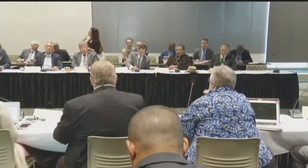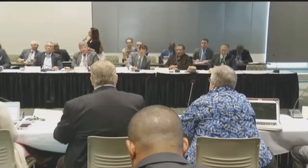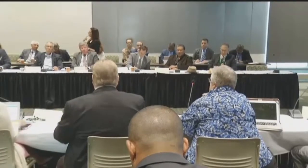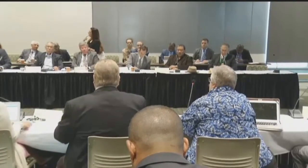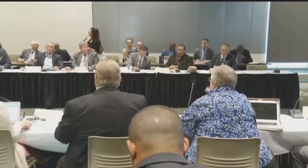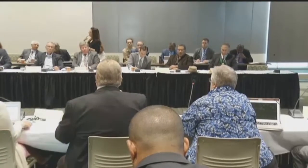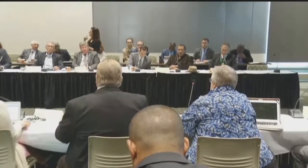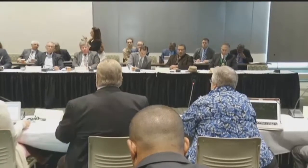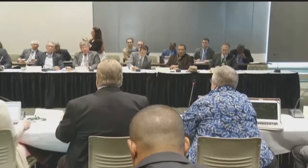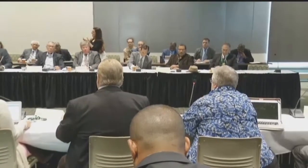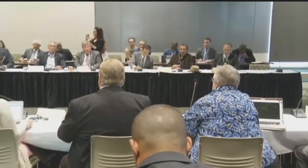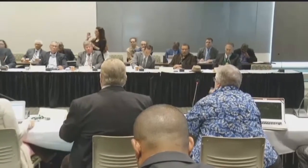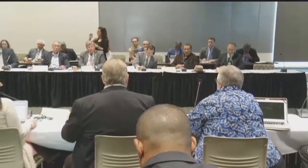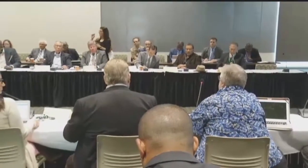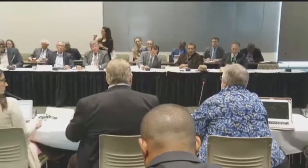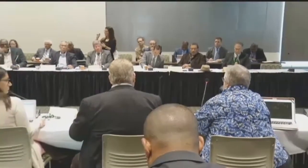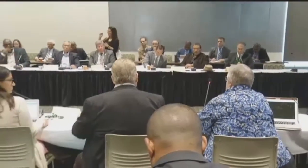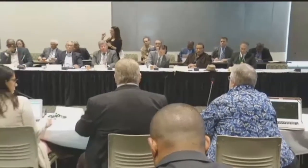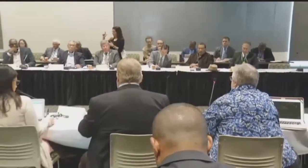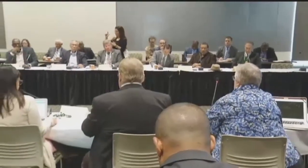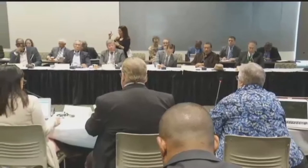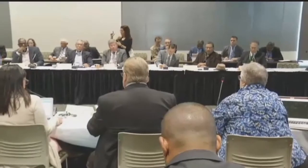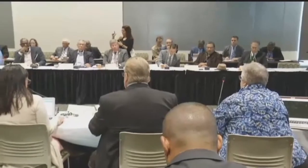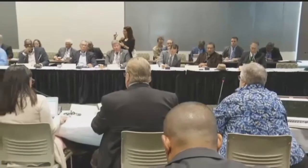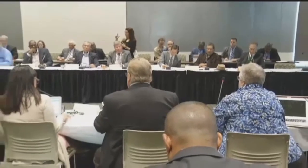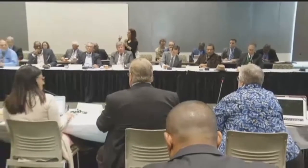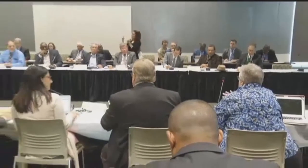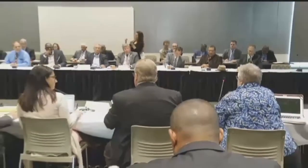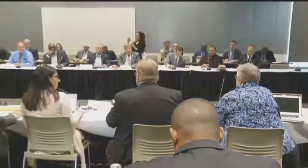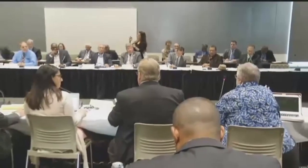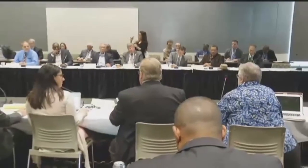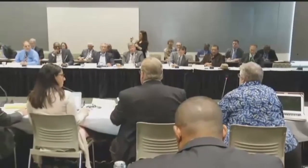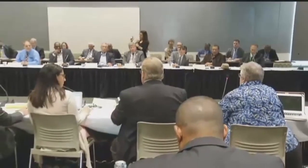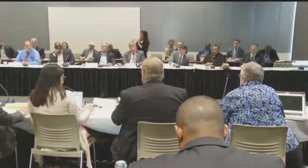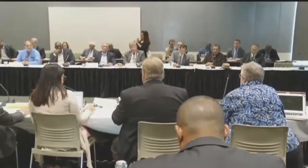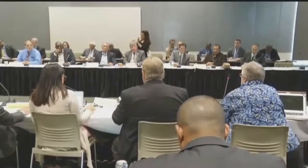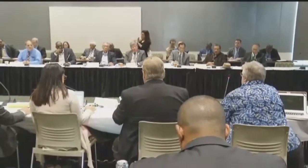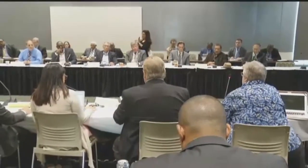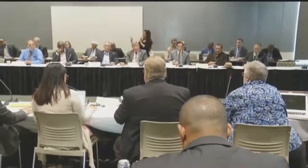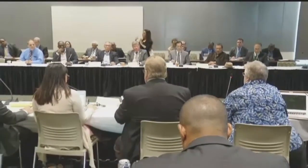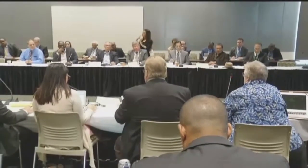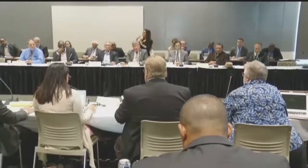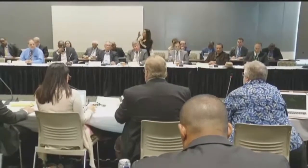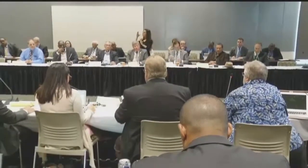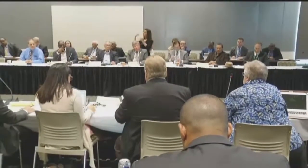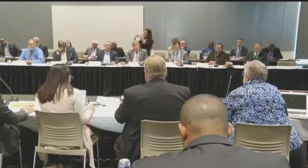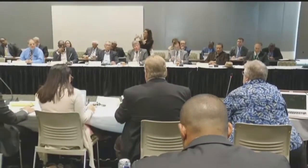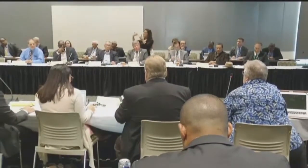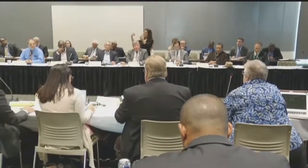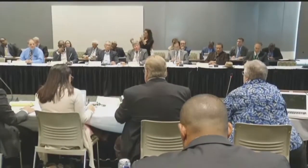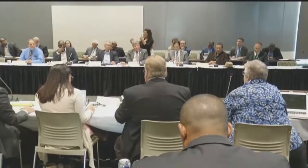the Sentinels were going to be, the current Sentinel sample population was going to be set aside, and you're going to create a new